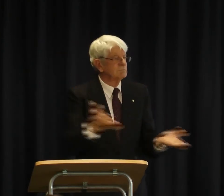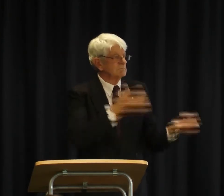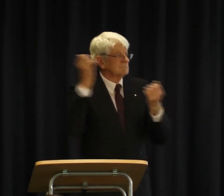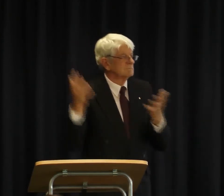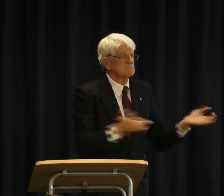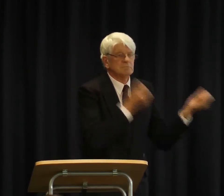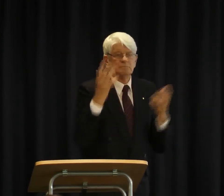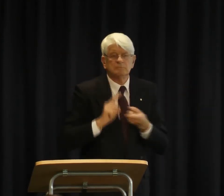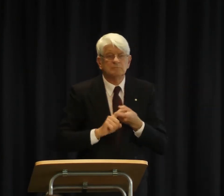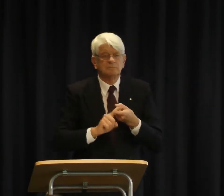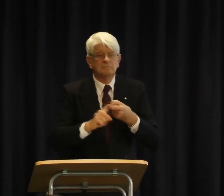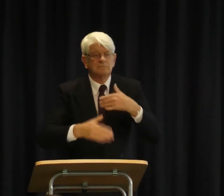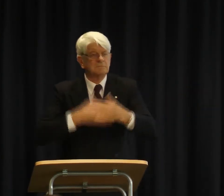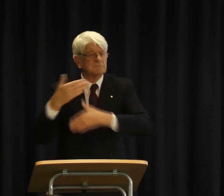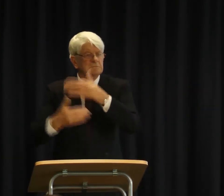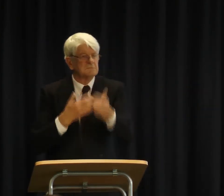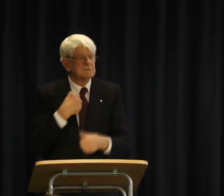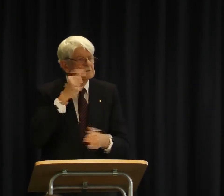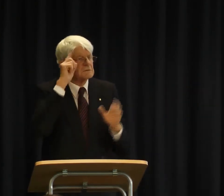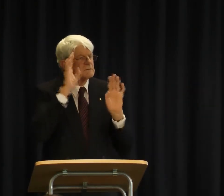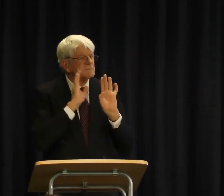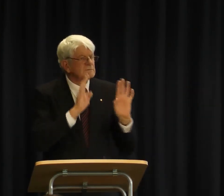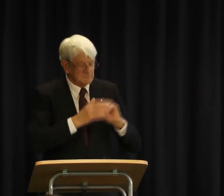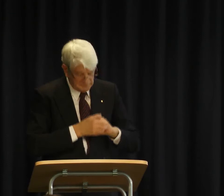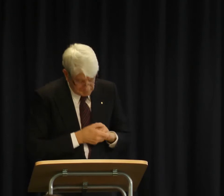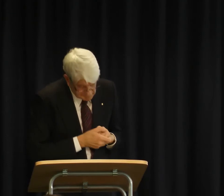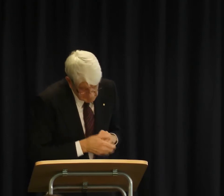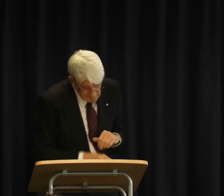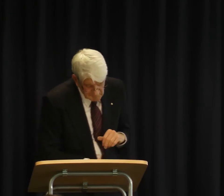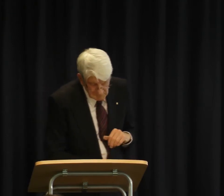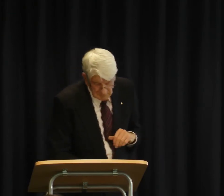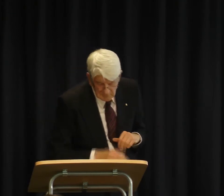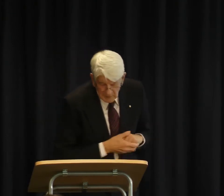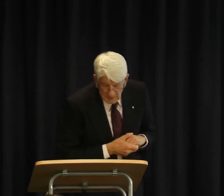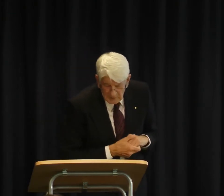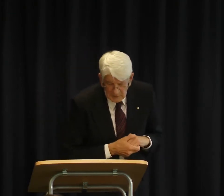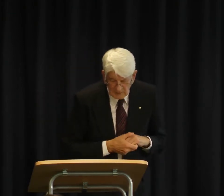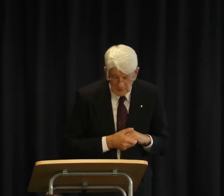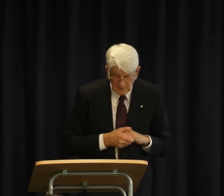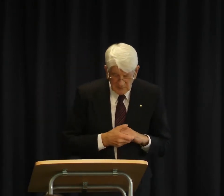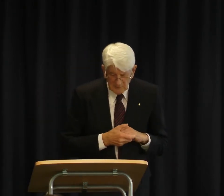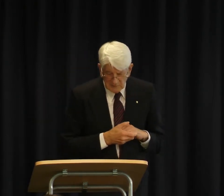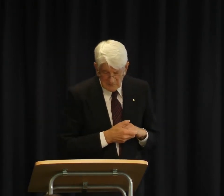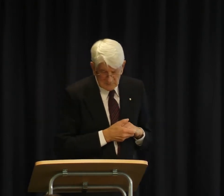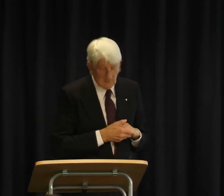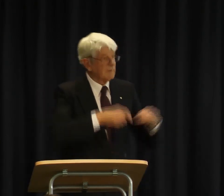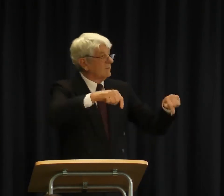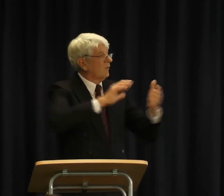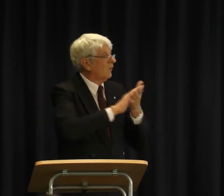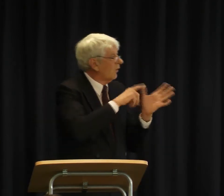his footsteps. Again, he's led the way. He's been a trailblazer. Really has been an extraordinary life and